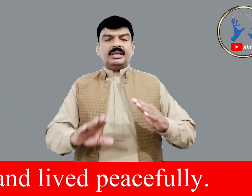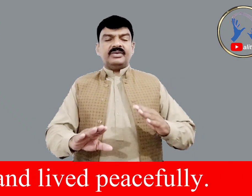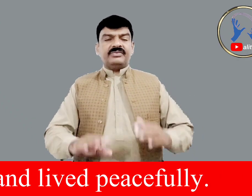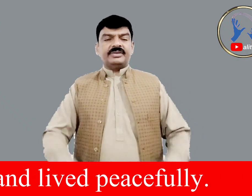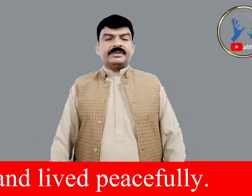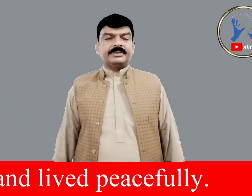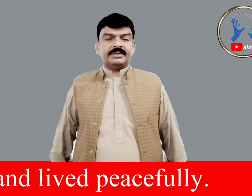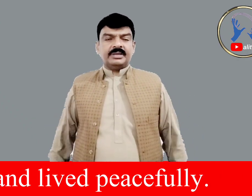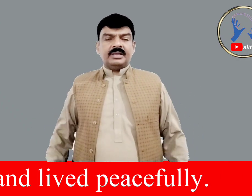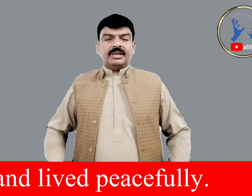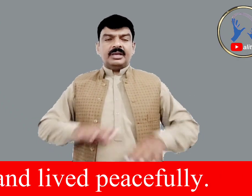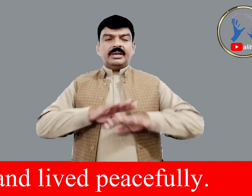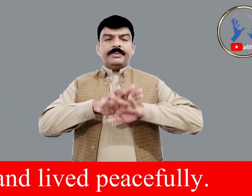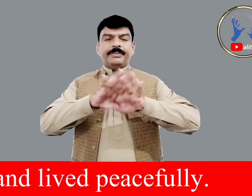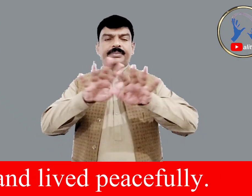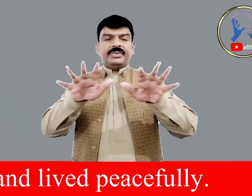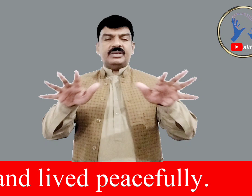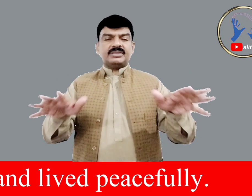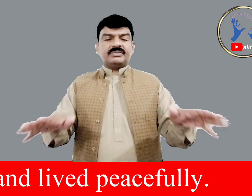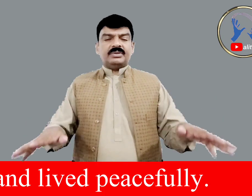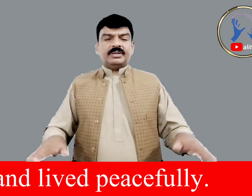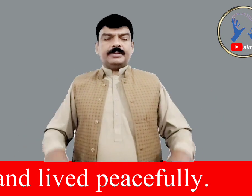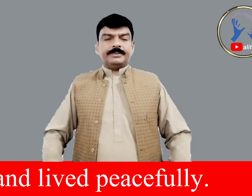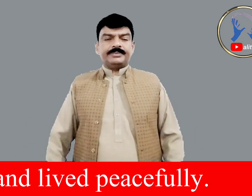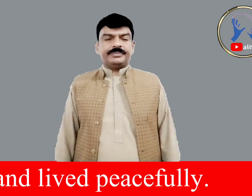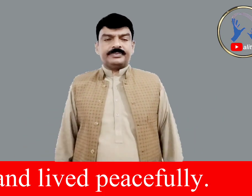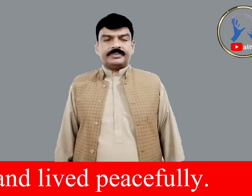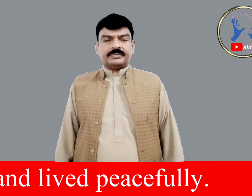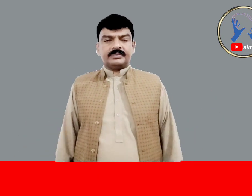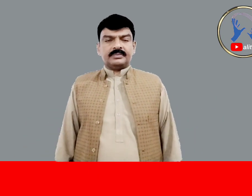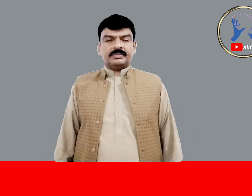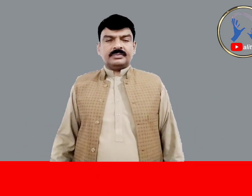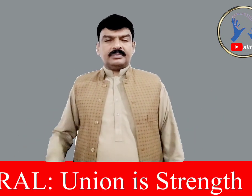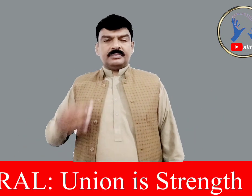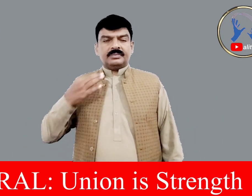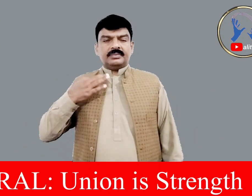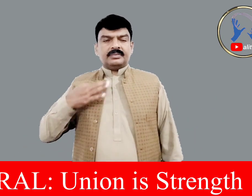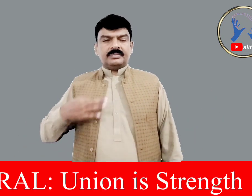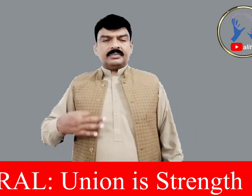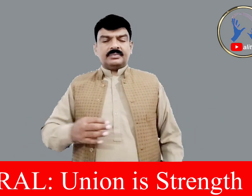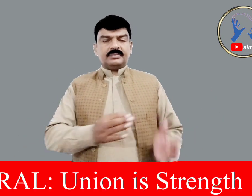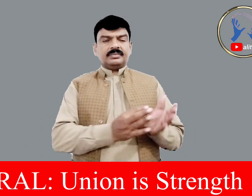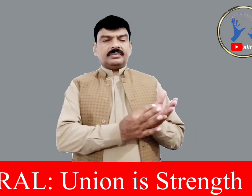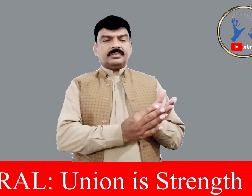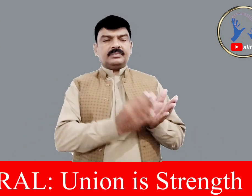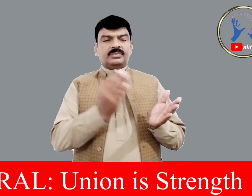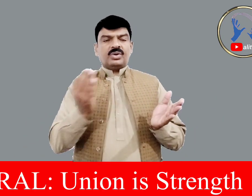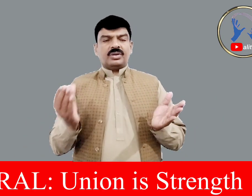lived peacefully. moral.